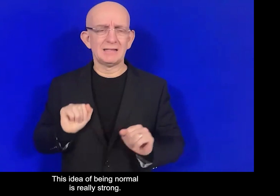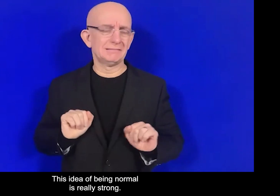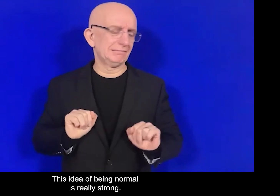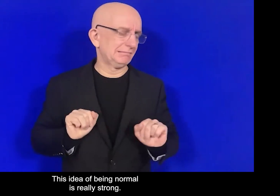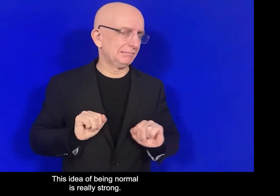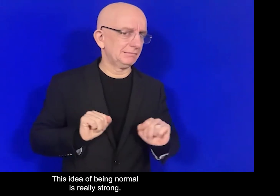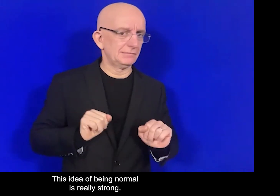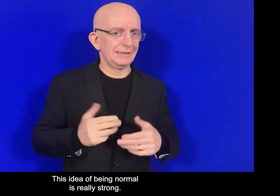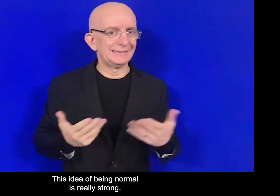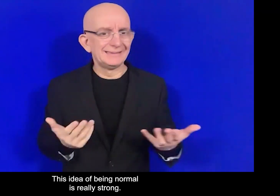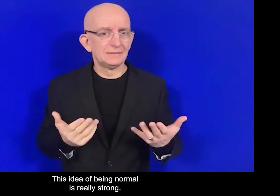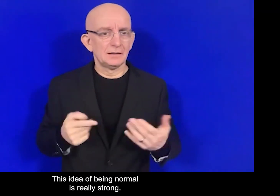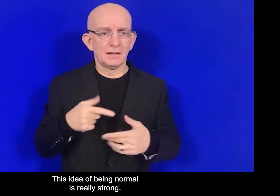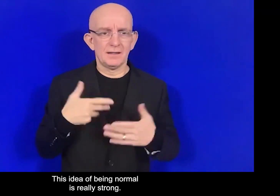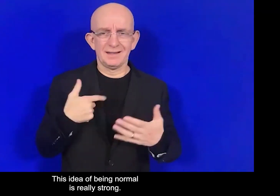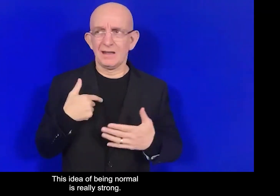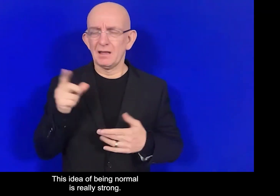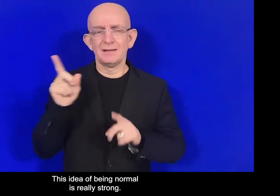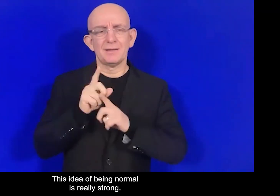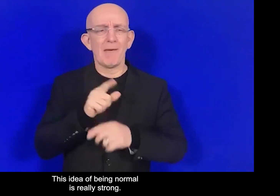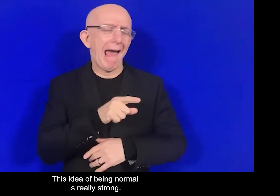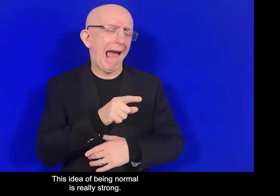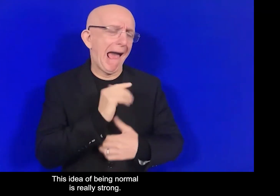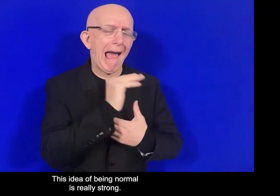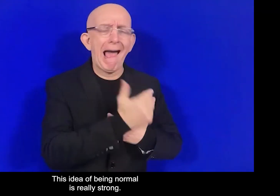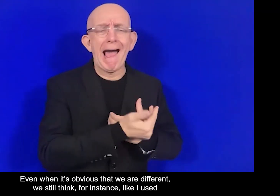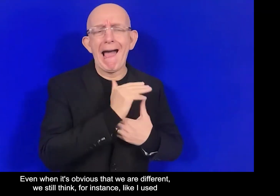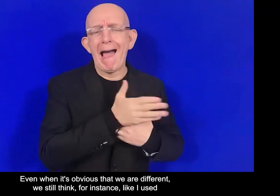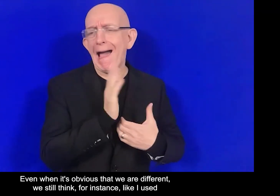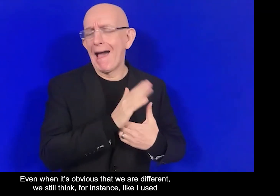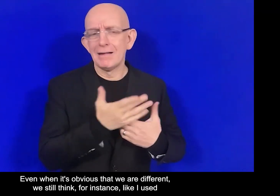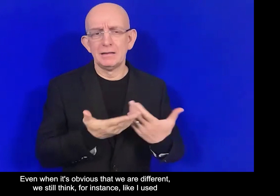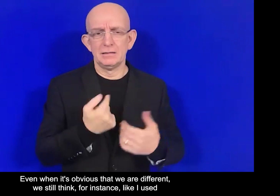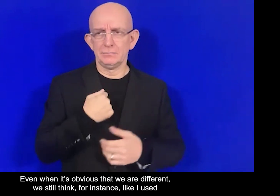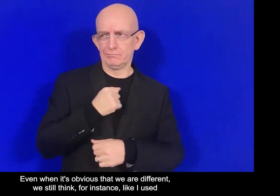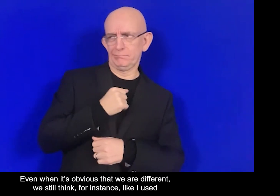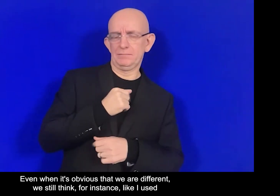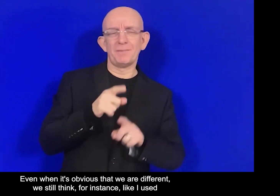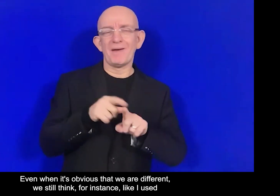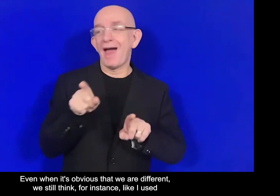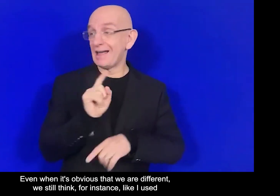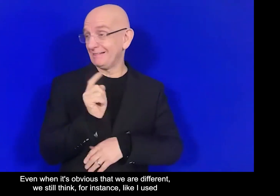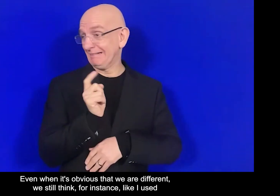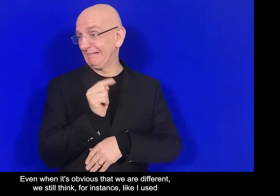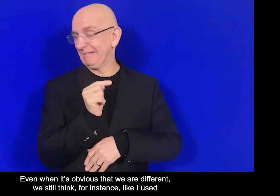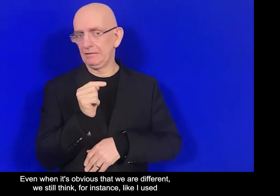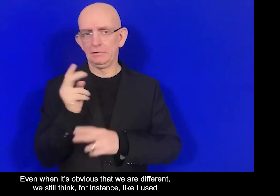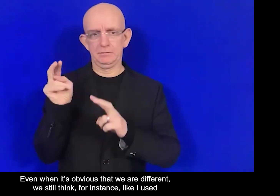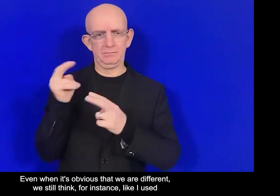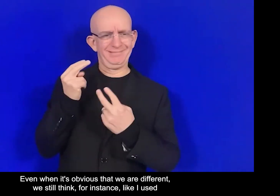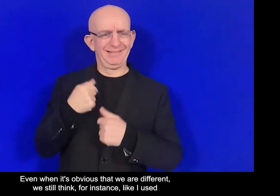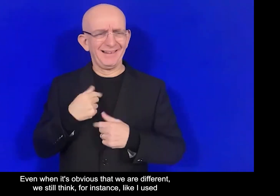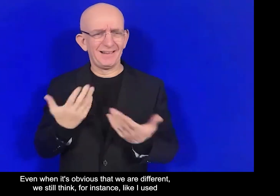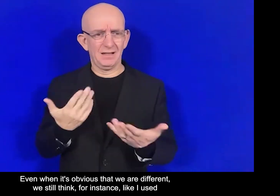This idea of being normal is really strong. Even when it's obvious that we are different, we still think,